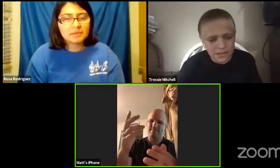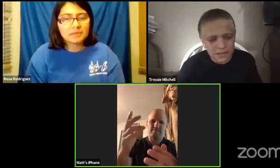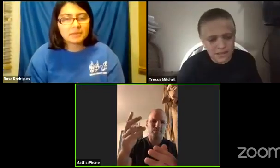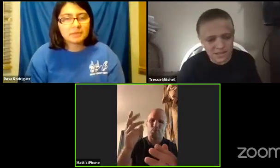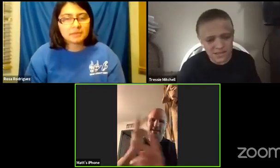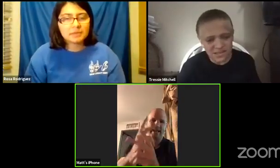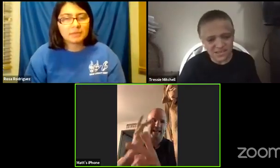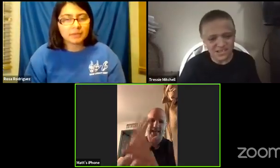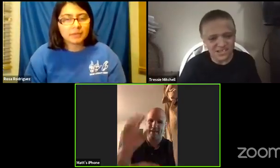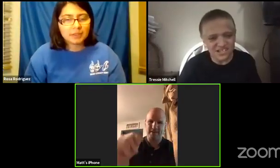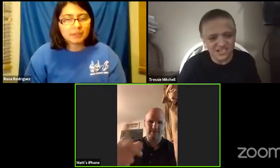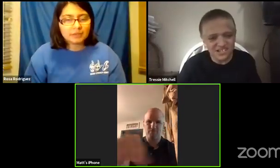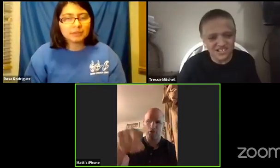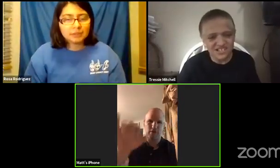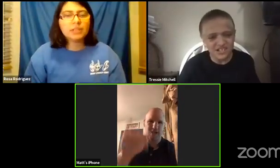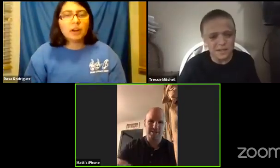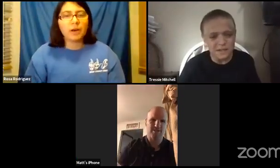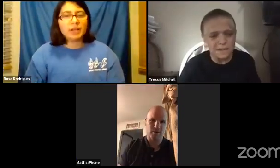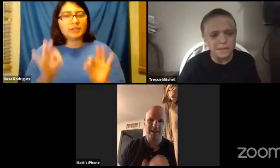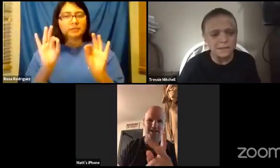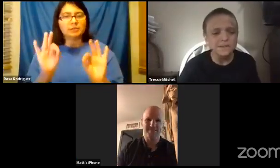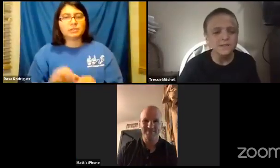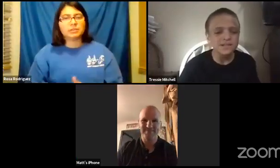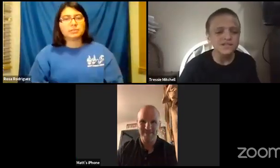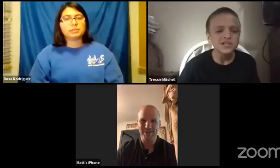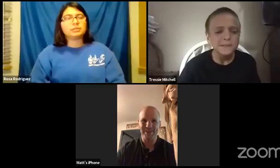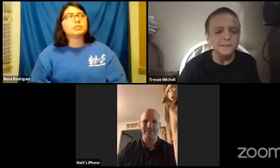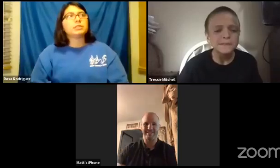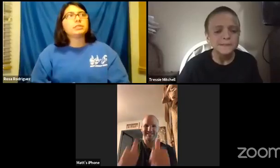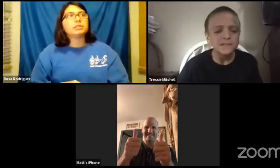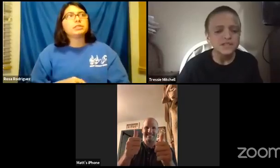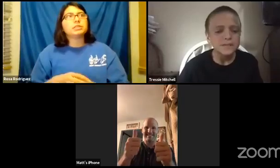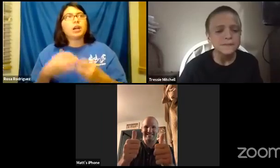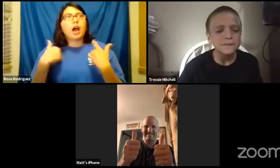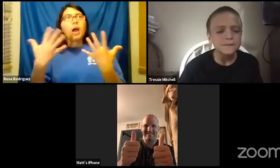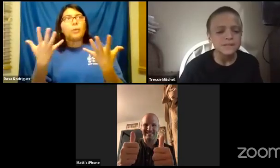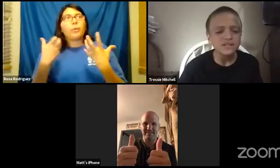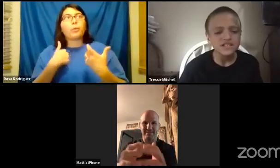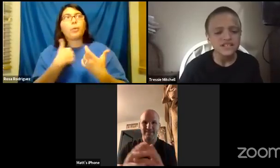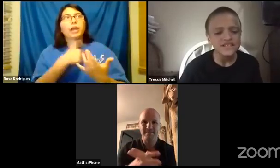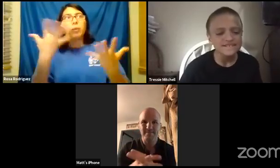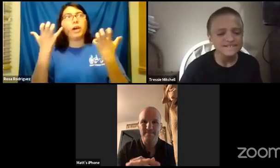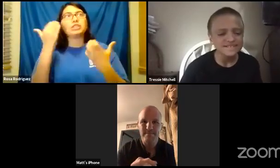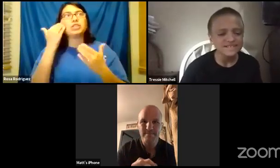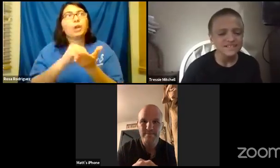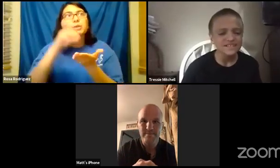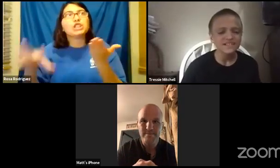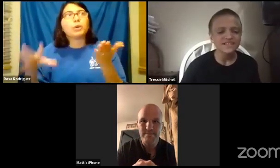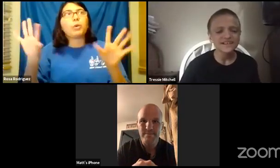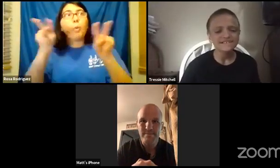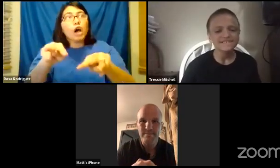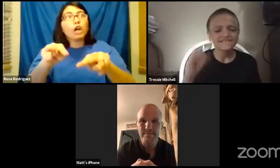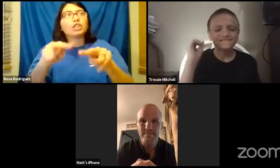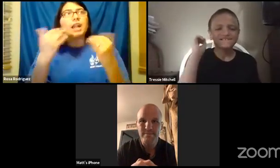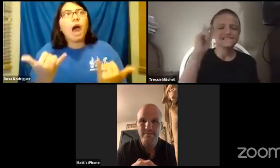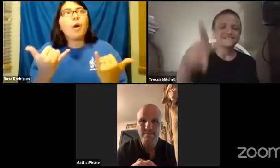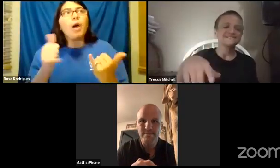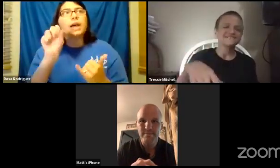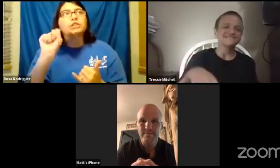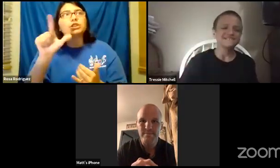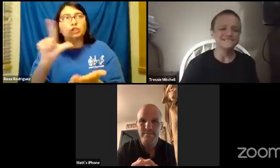copy. Rosa, you'll take care of it, right? Okay. Good. Oh,